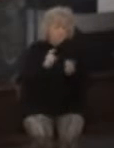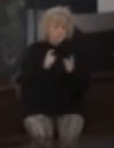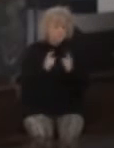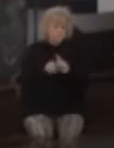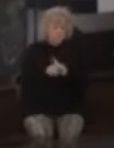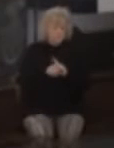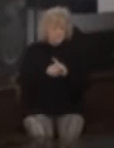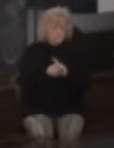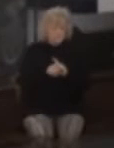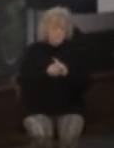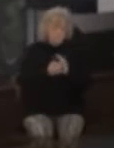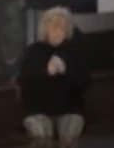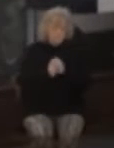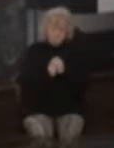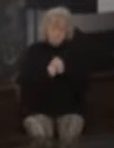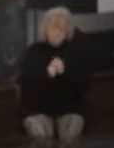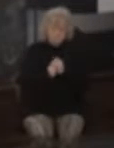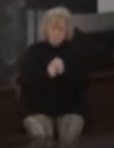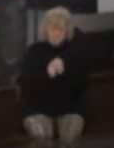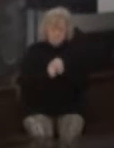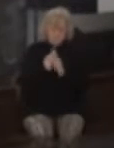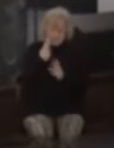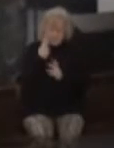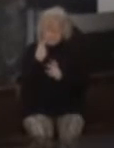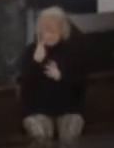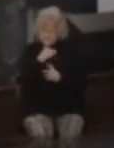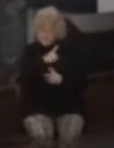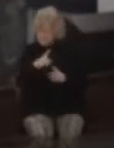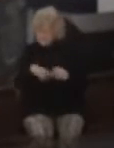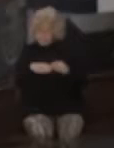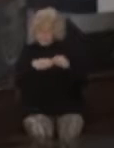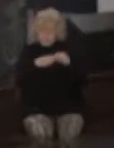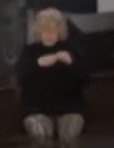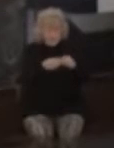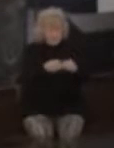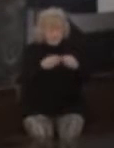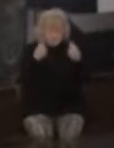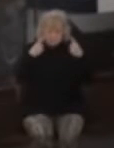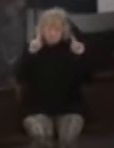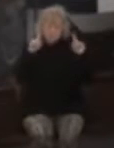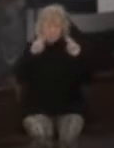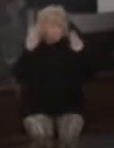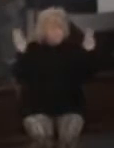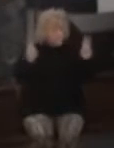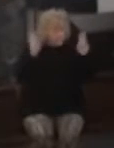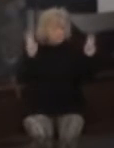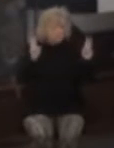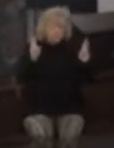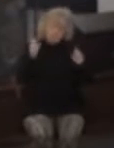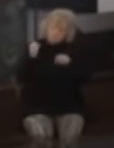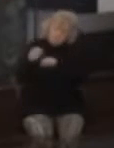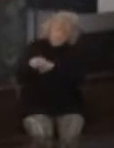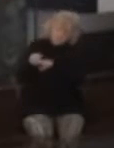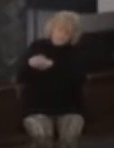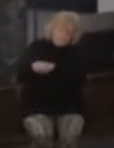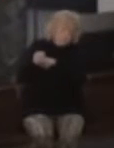I mean, here's David leading the men in all their campaigns, and he's bringing Saul victory after victory after